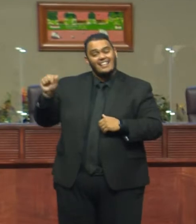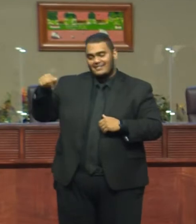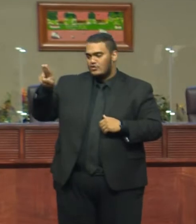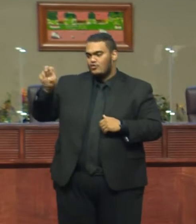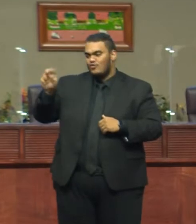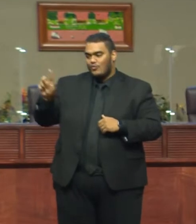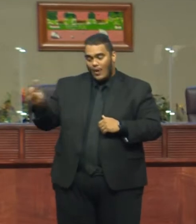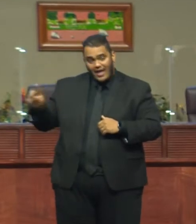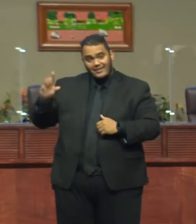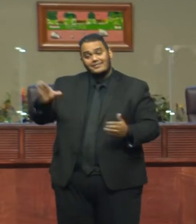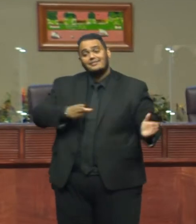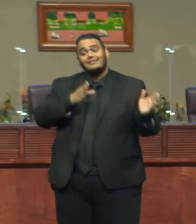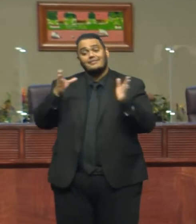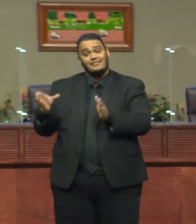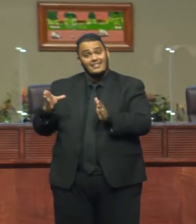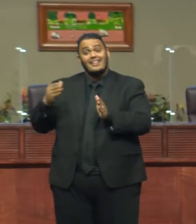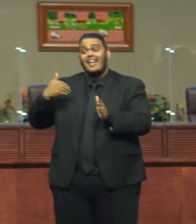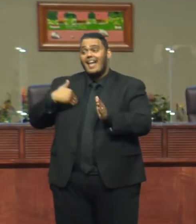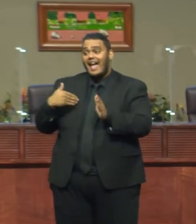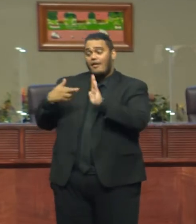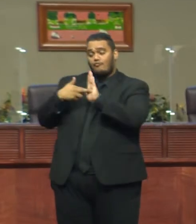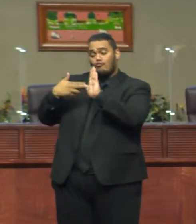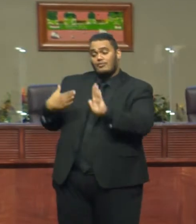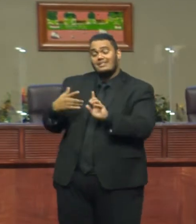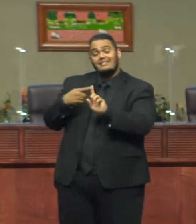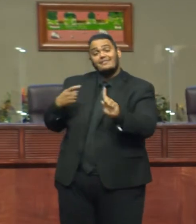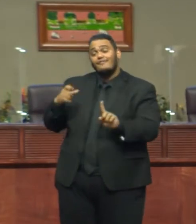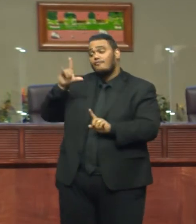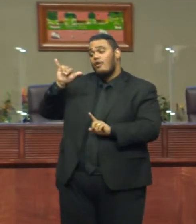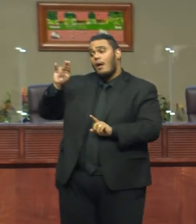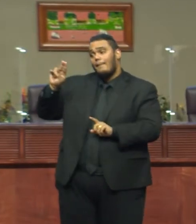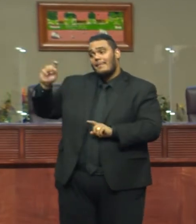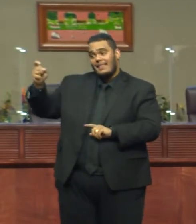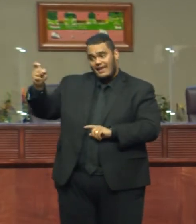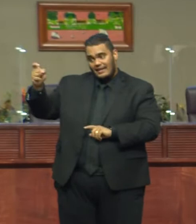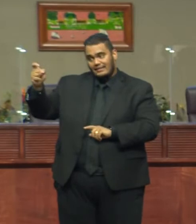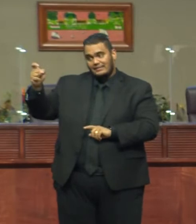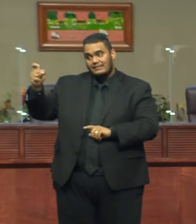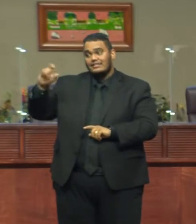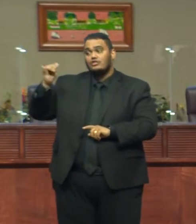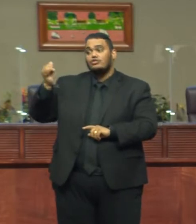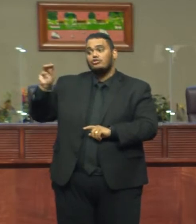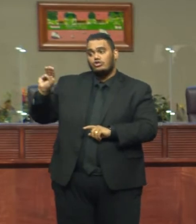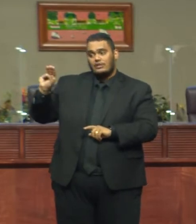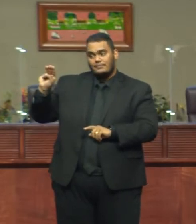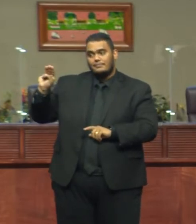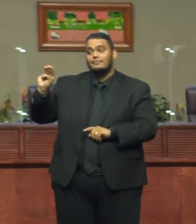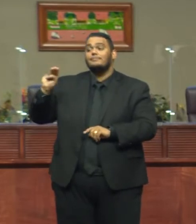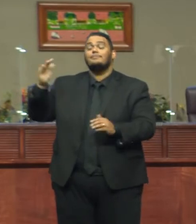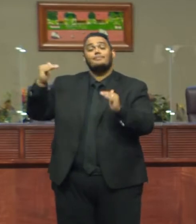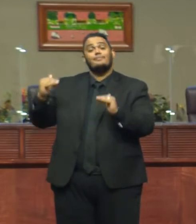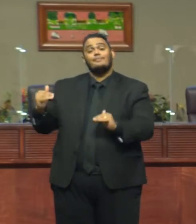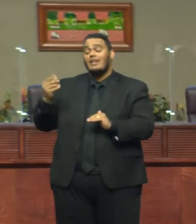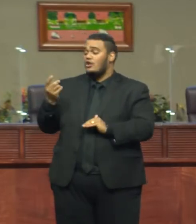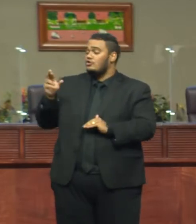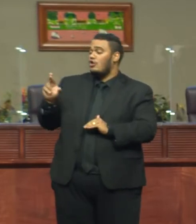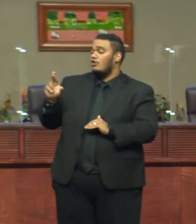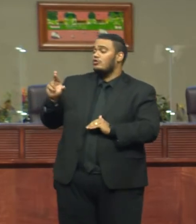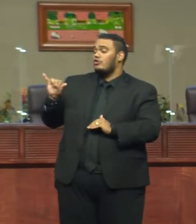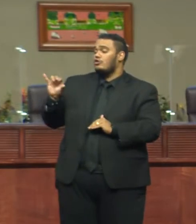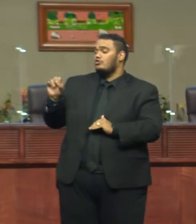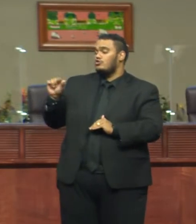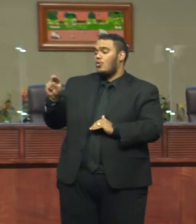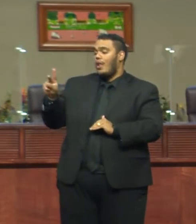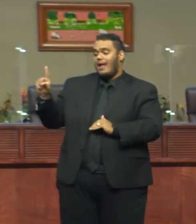links initiative shortly. We have Dr. Yolanda Martinez from Orange County Health Services. We have the Executive Director